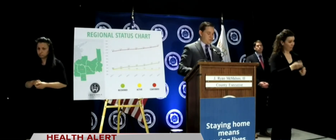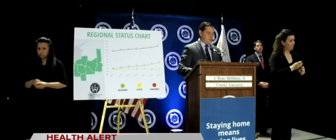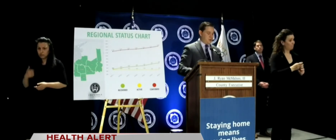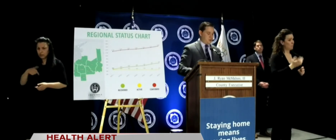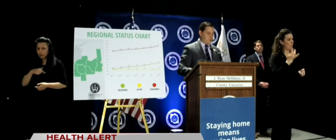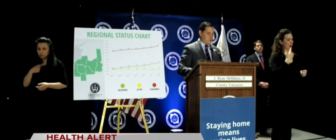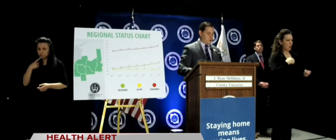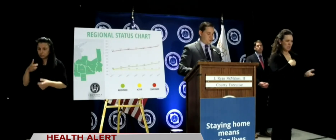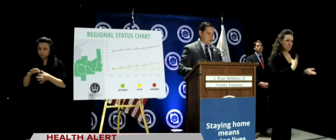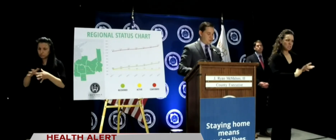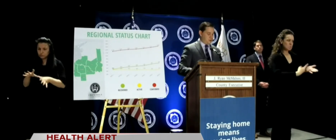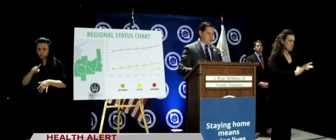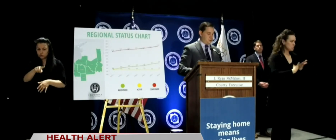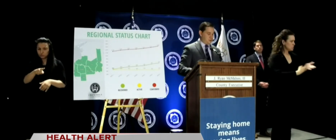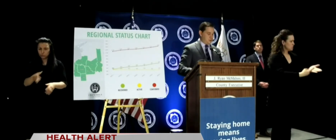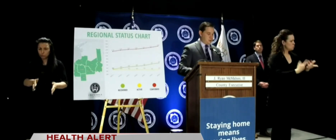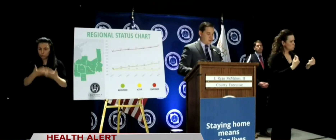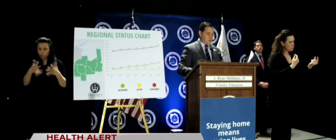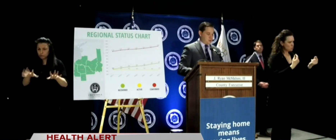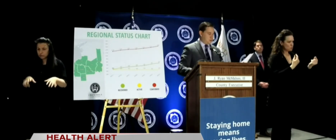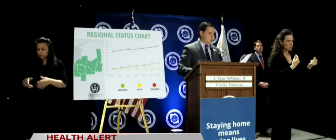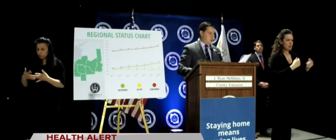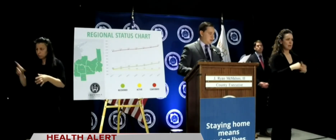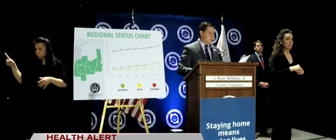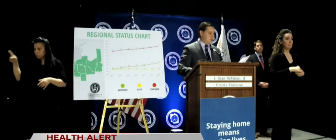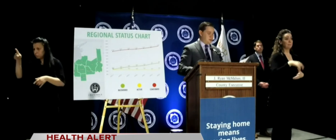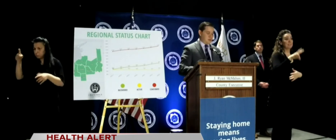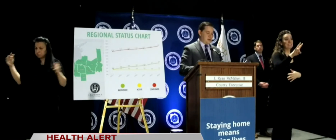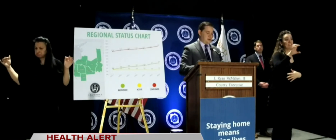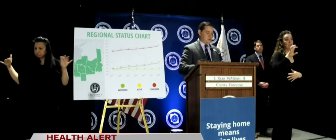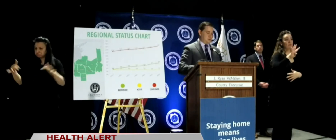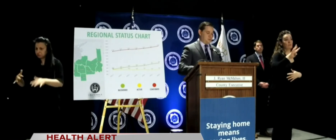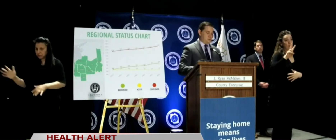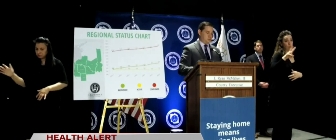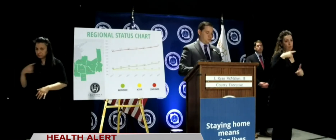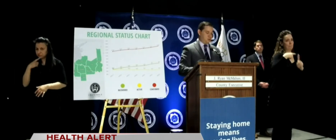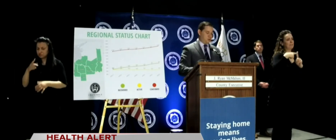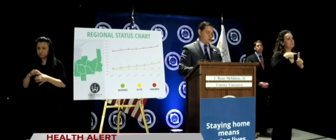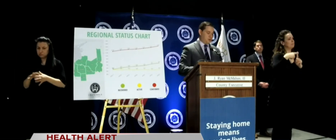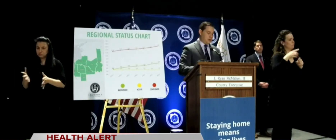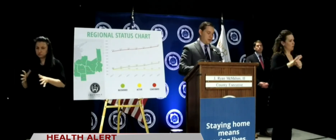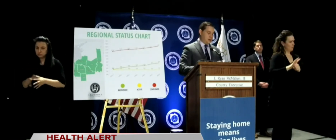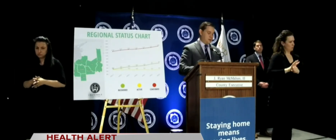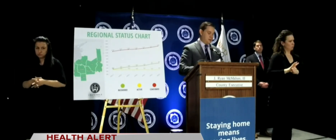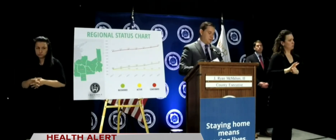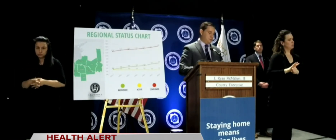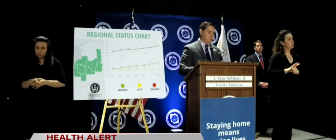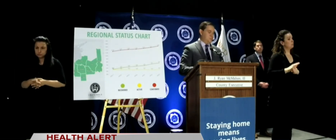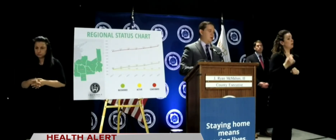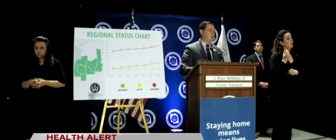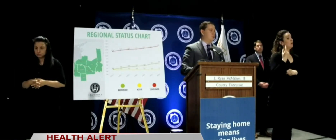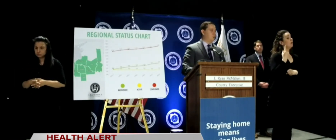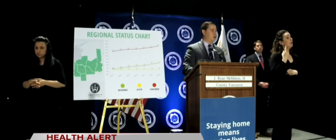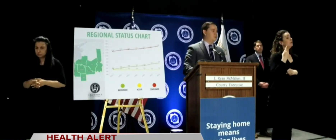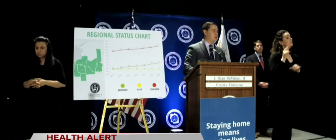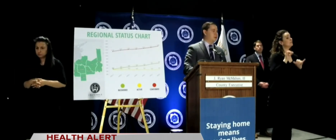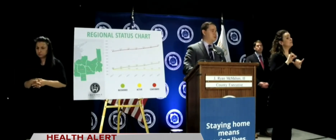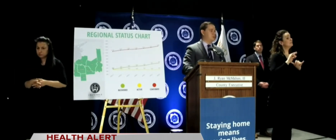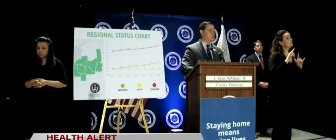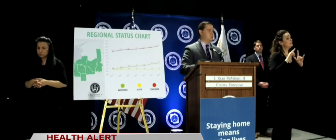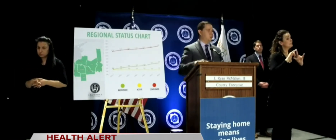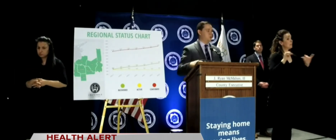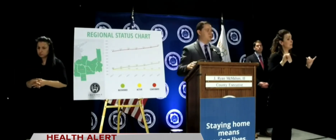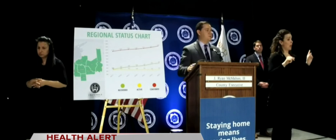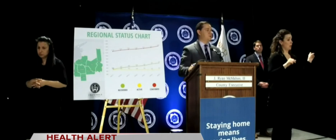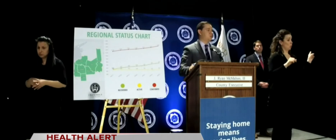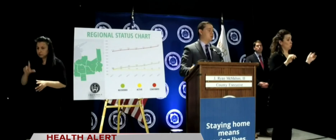with 742 cases, and on the same day, New York City had 140,000